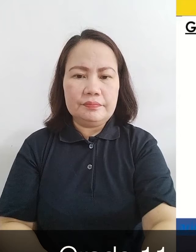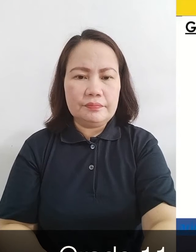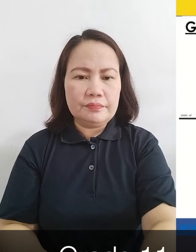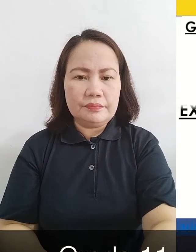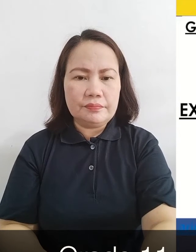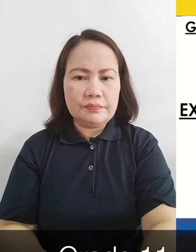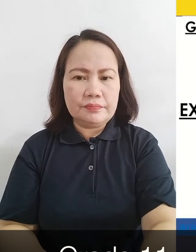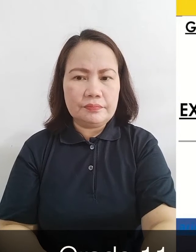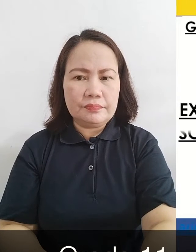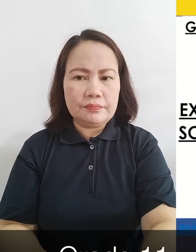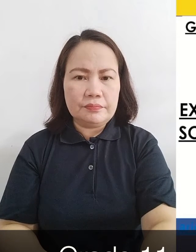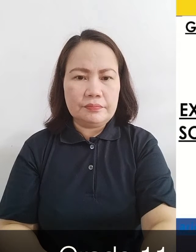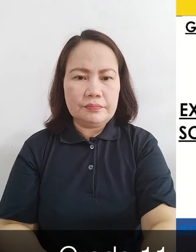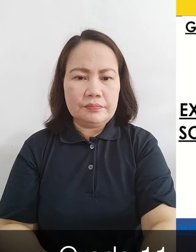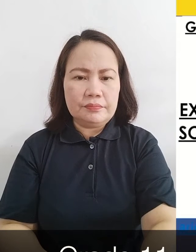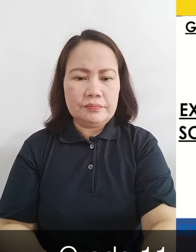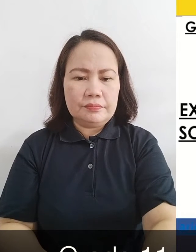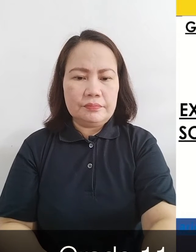Next,